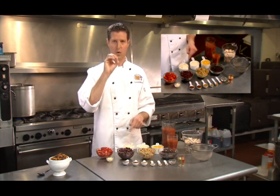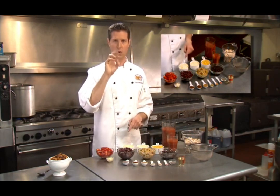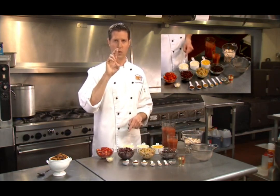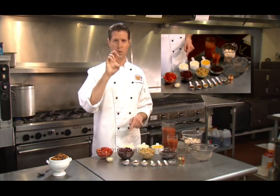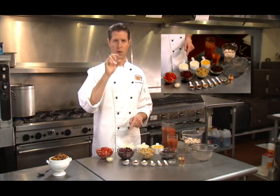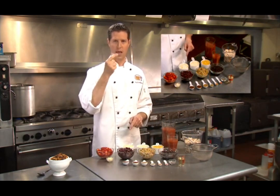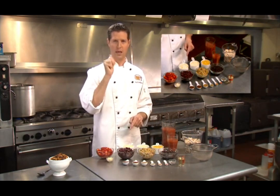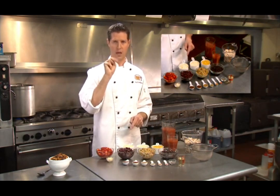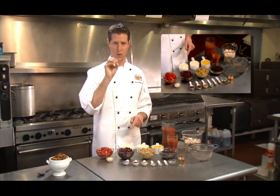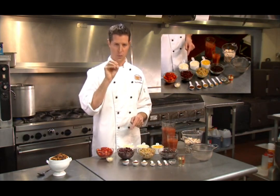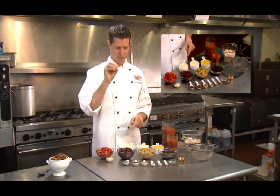oregano,